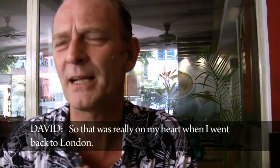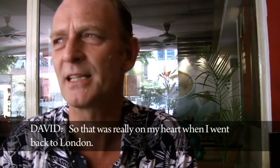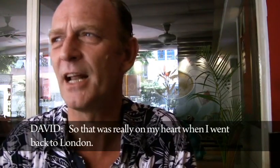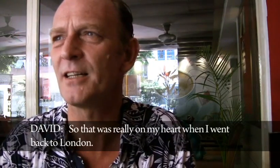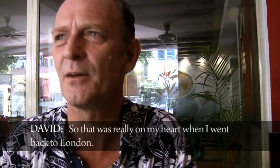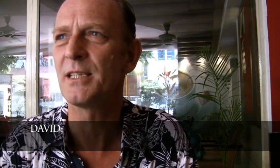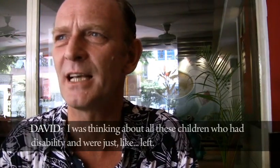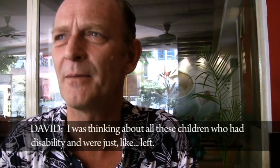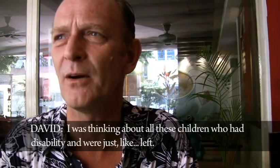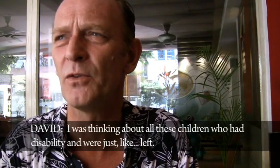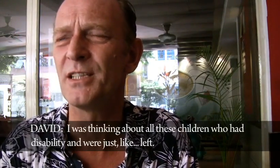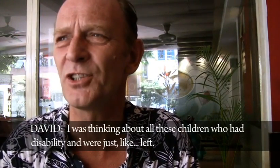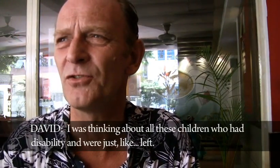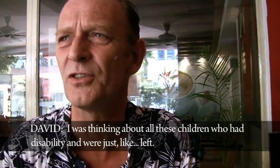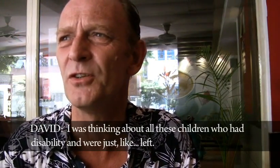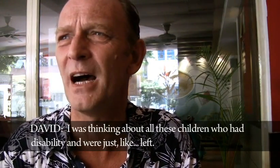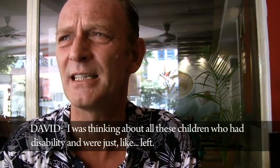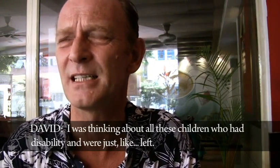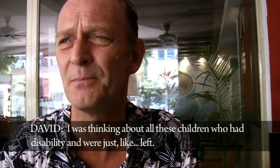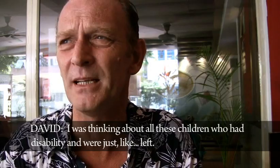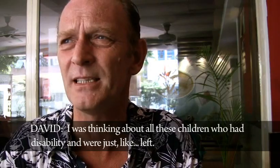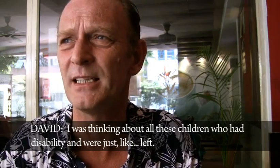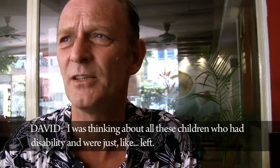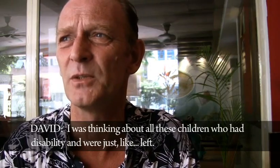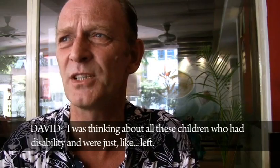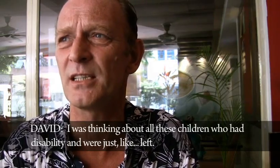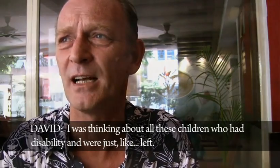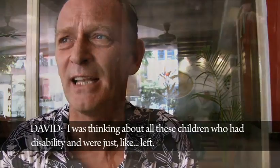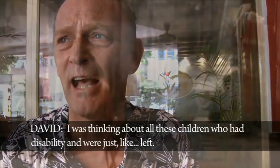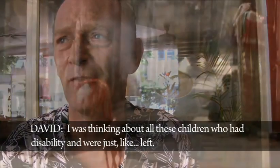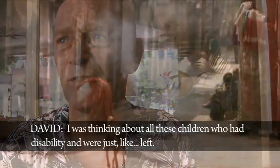London. I was thinking about all these children who had disability who were just like left.